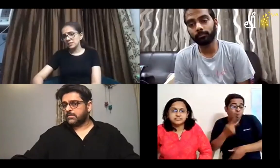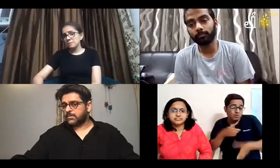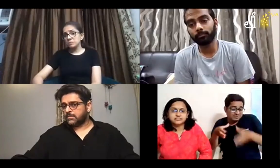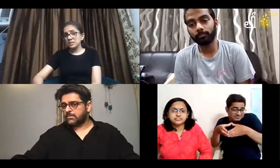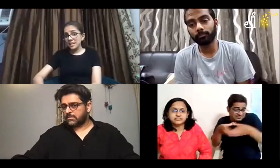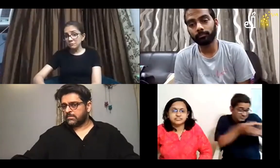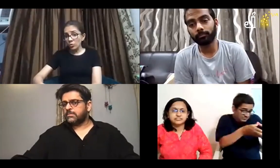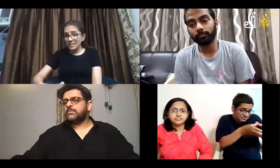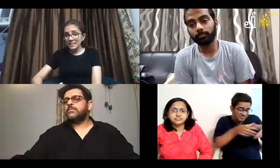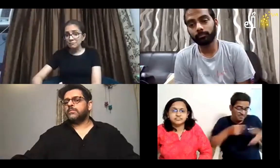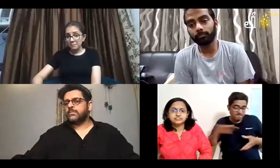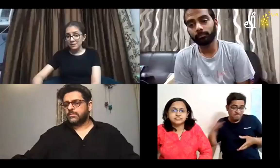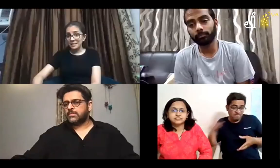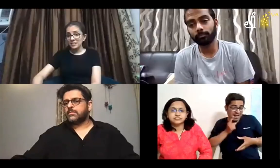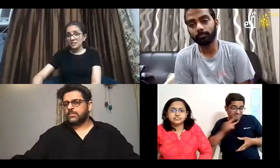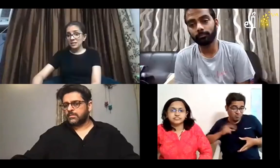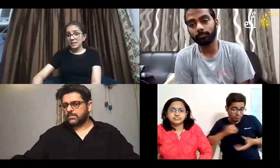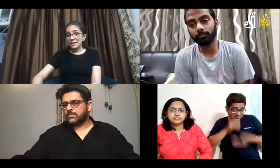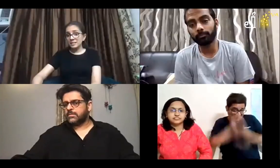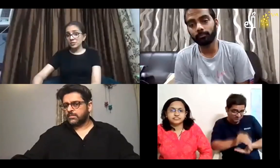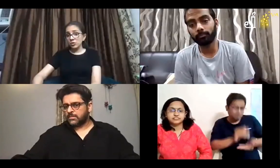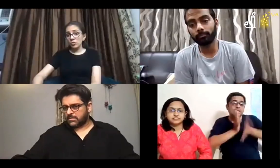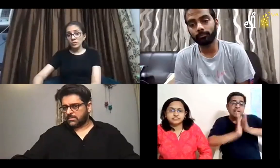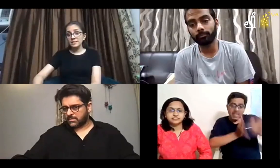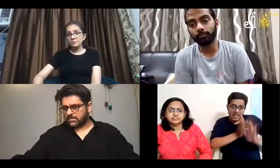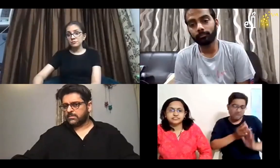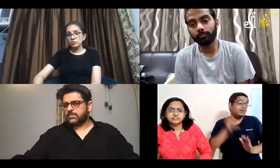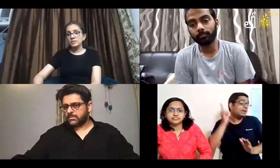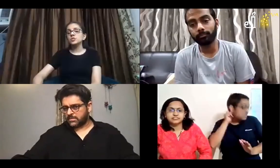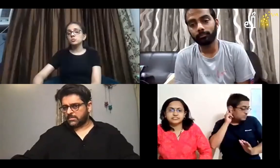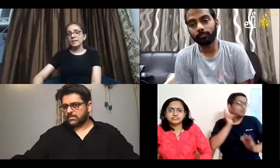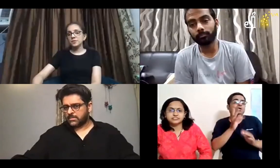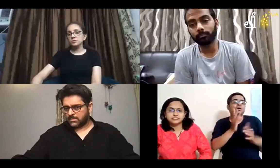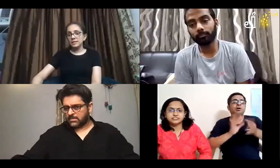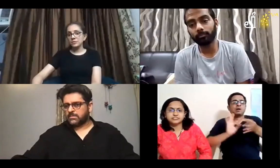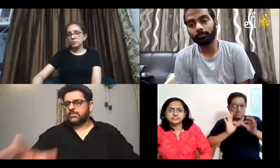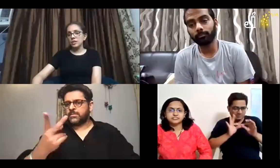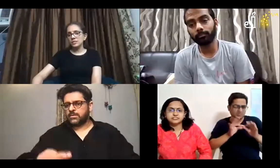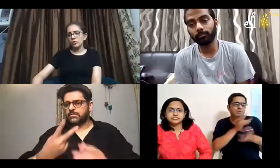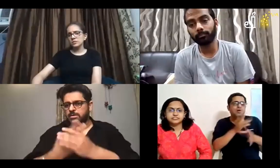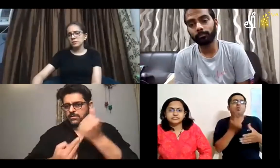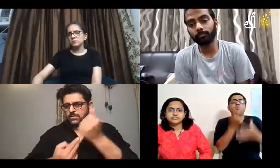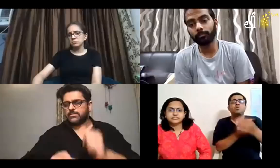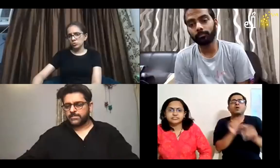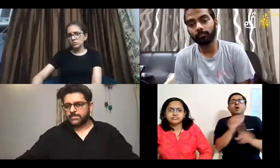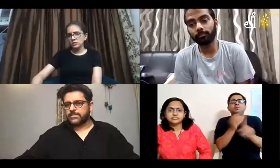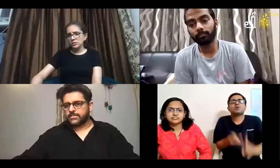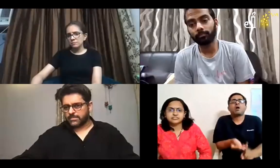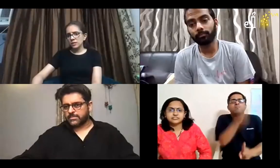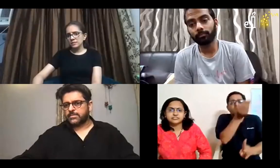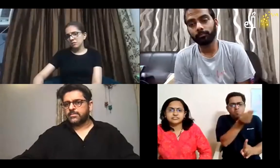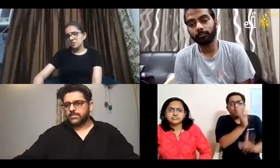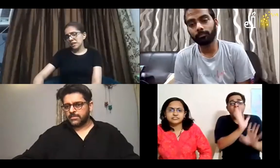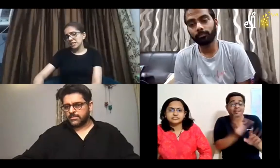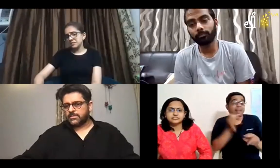think being deaf, only deaf family, and only deaf children, you can use sign language and cochlear implant both.